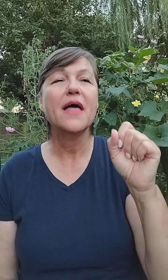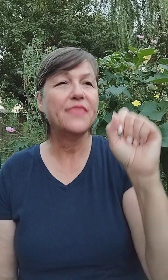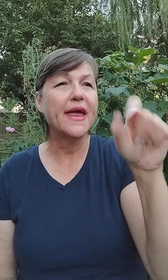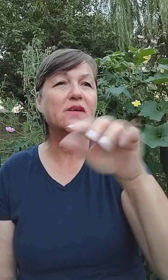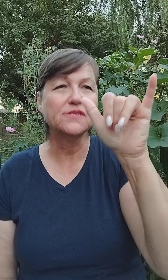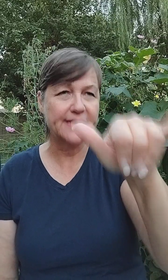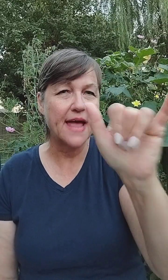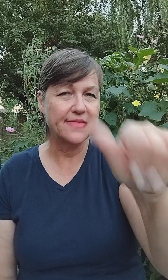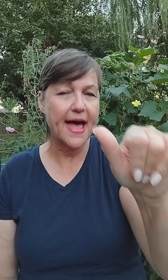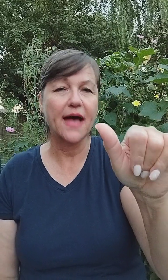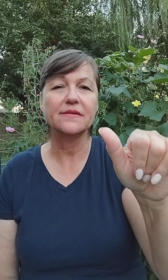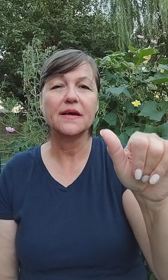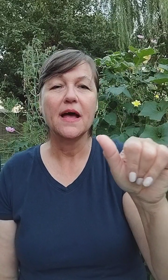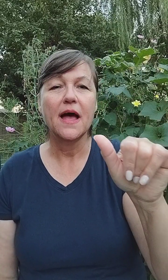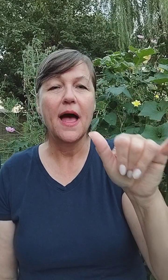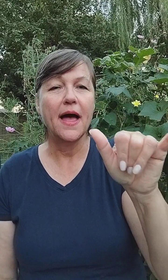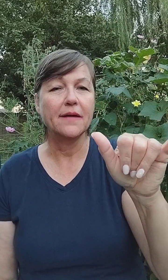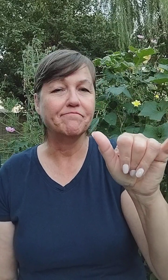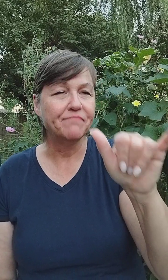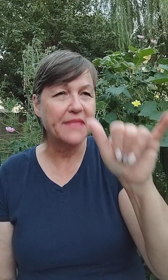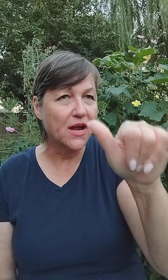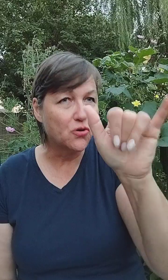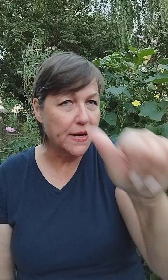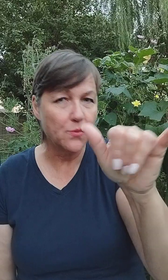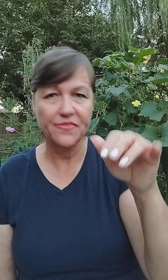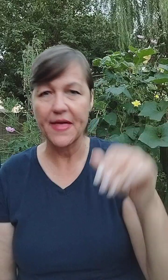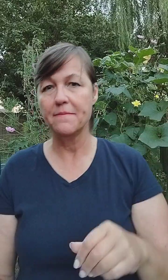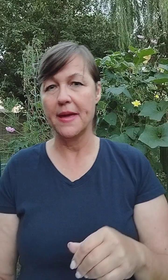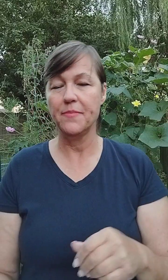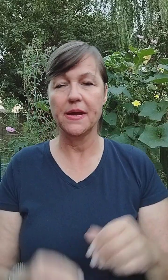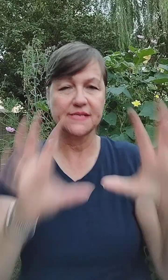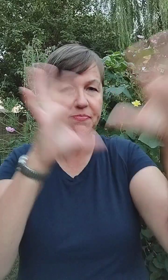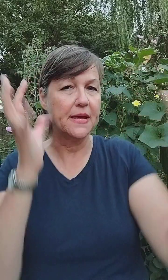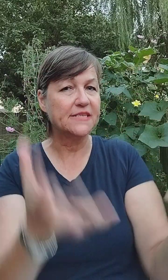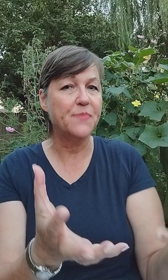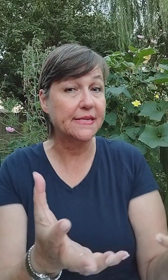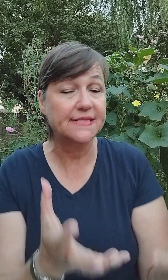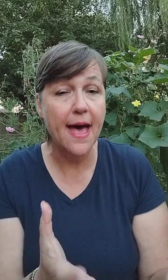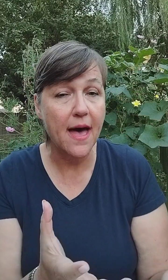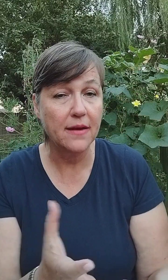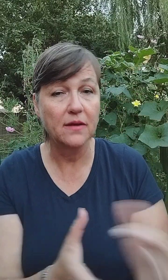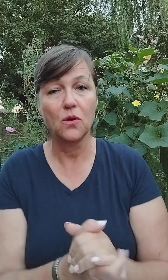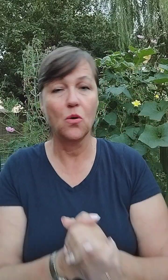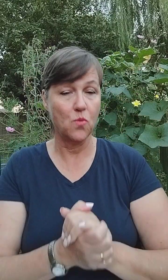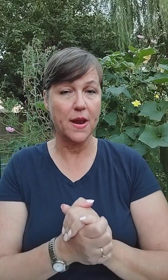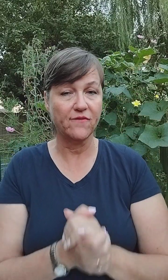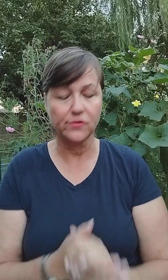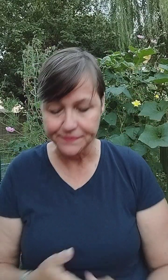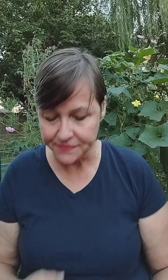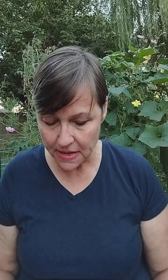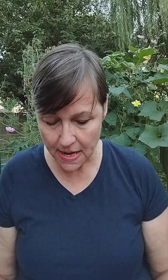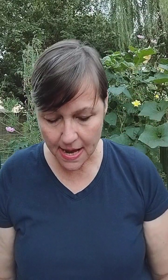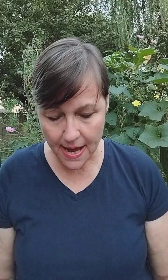they understand that. They agree with that, maybe. Something that's being said or whatever.